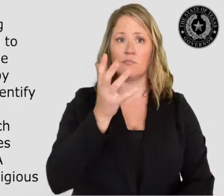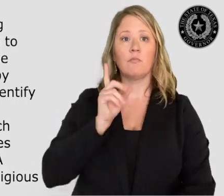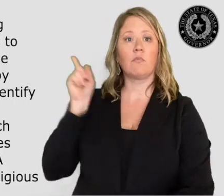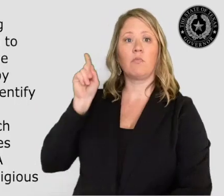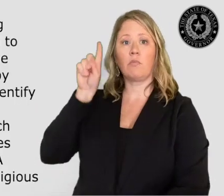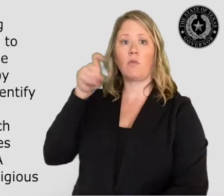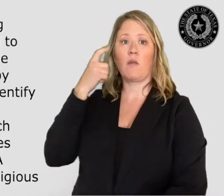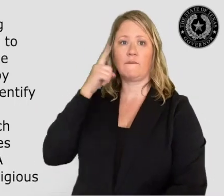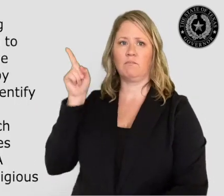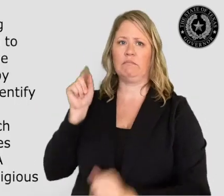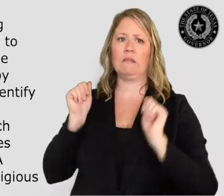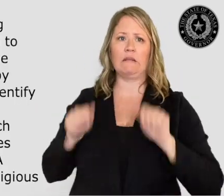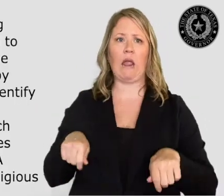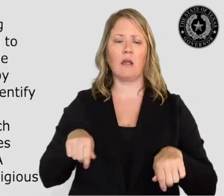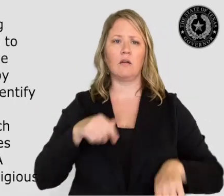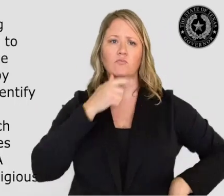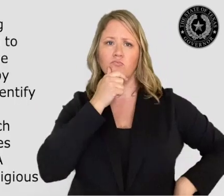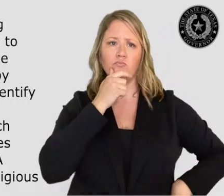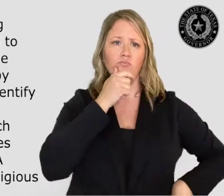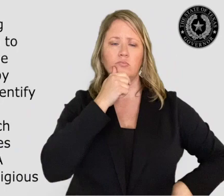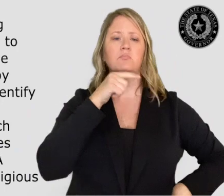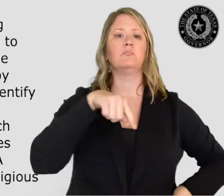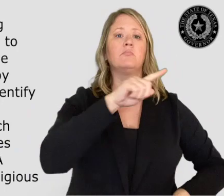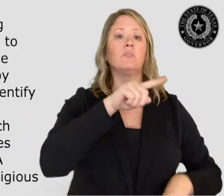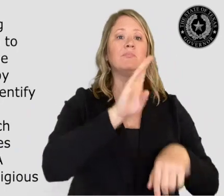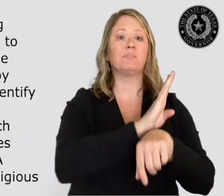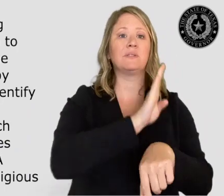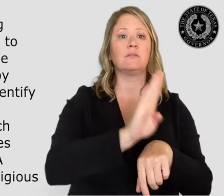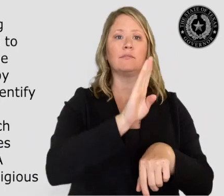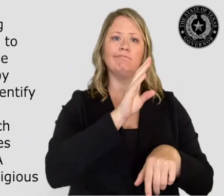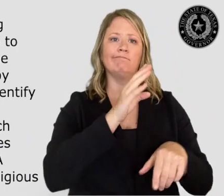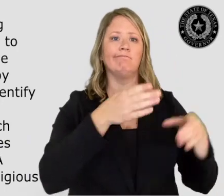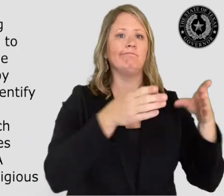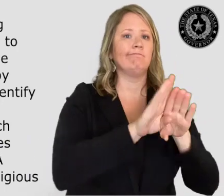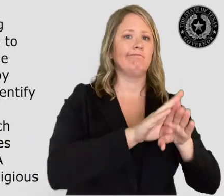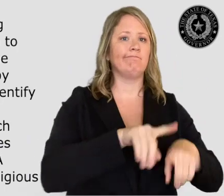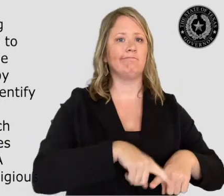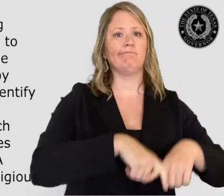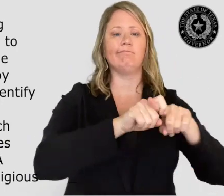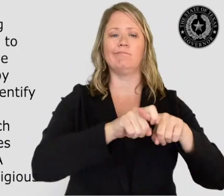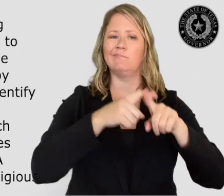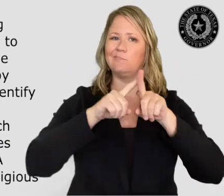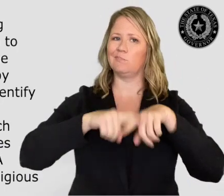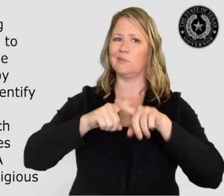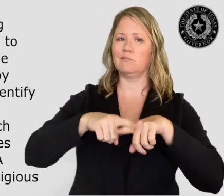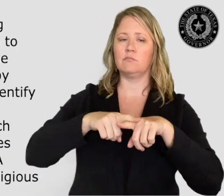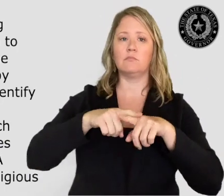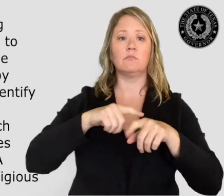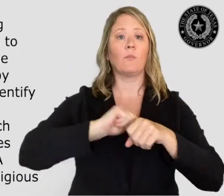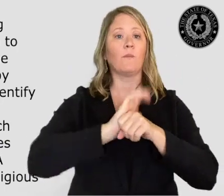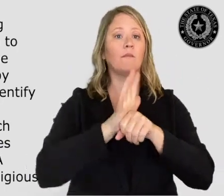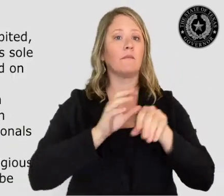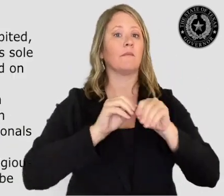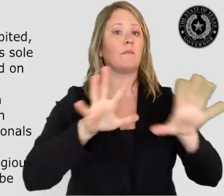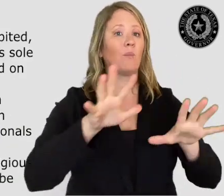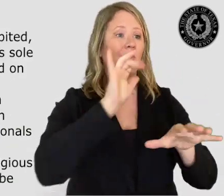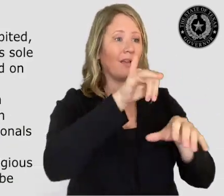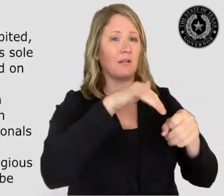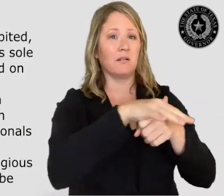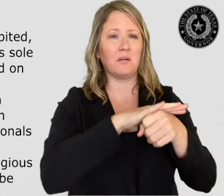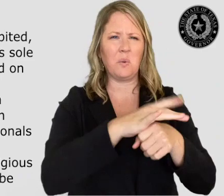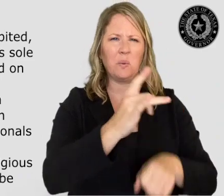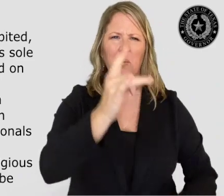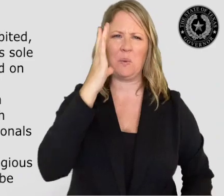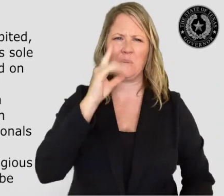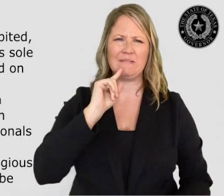anything herein to the contrary, the governor may by proclamation identify any county or counties in which covered services other than CISA services and religious services are